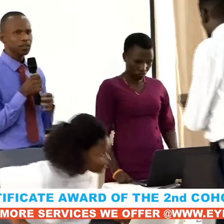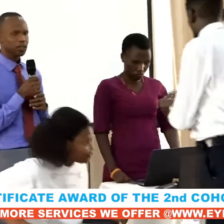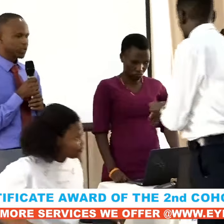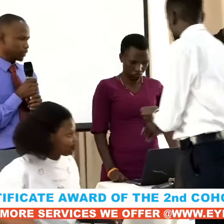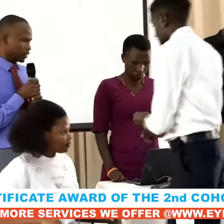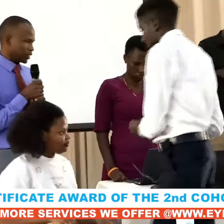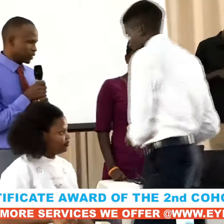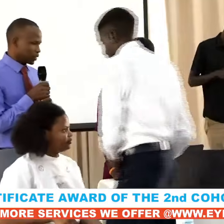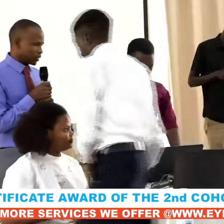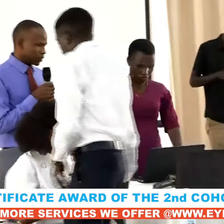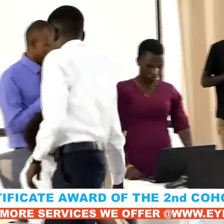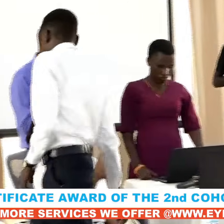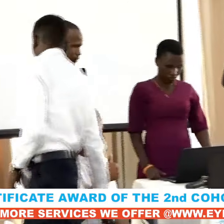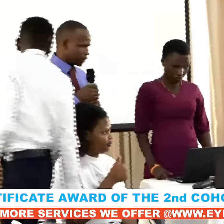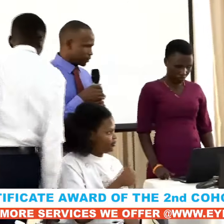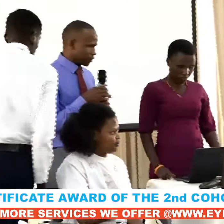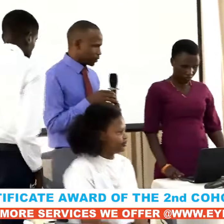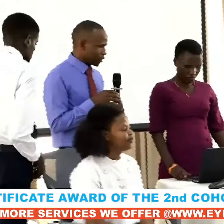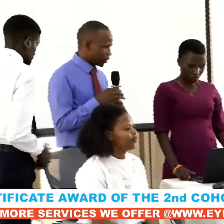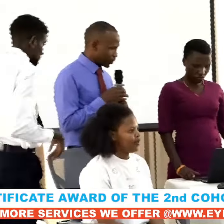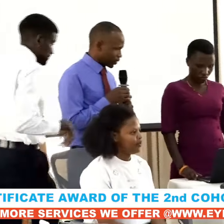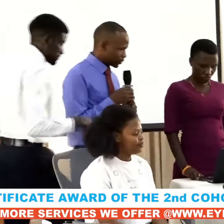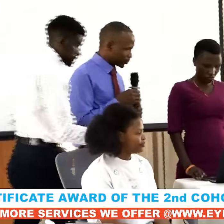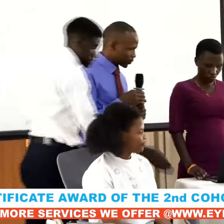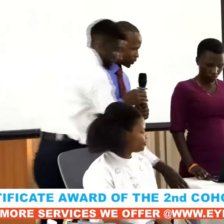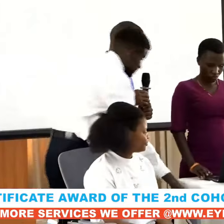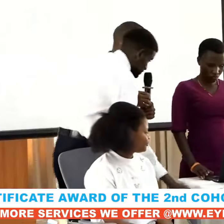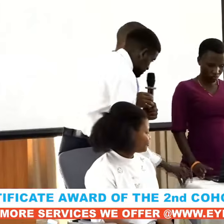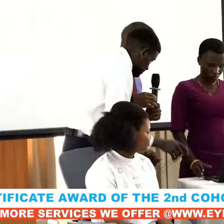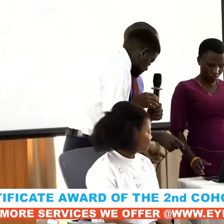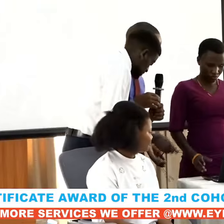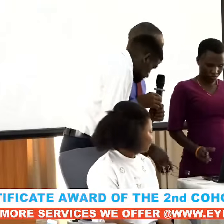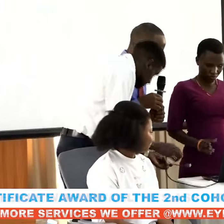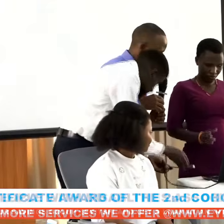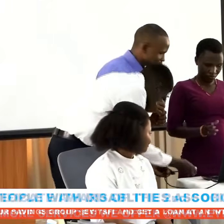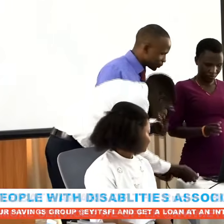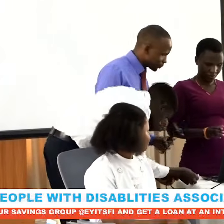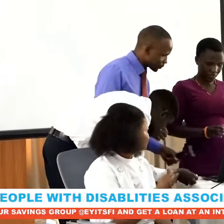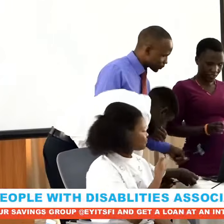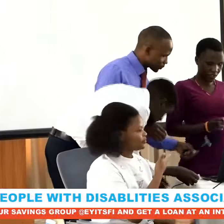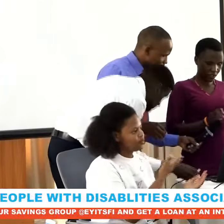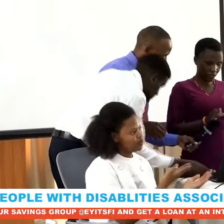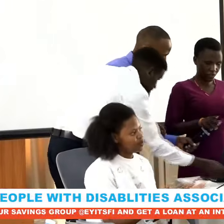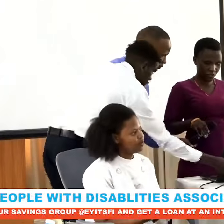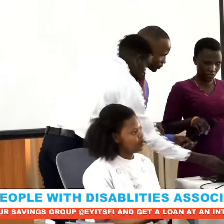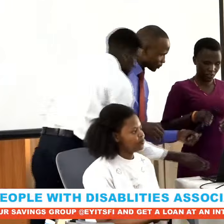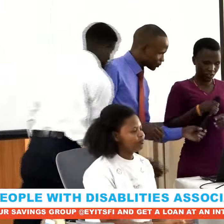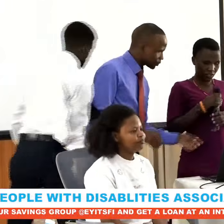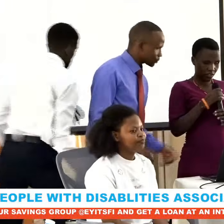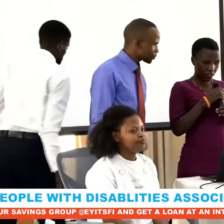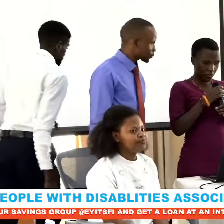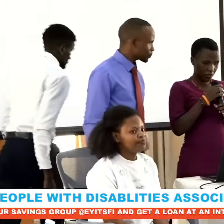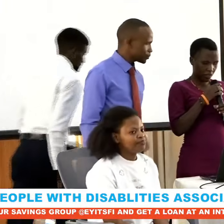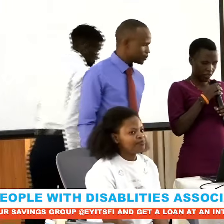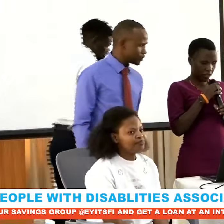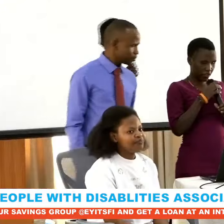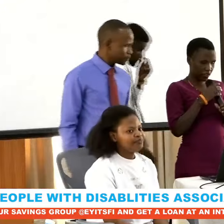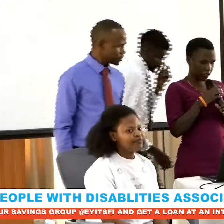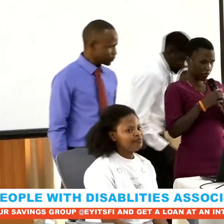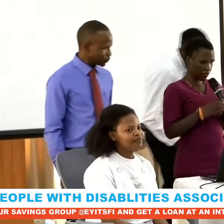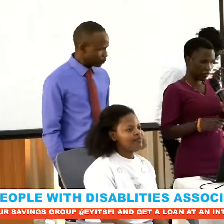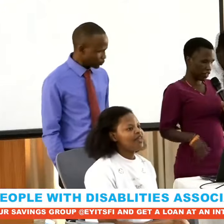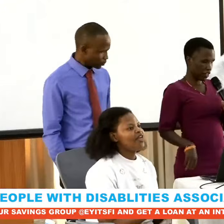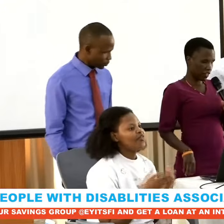us. Okay. So Goti, you are welcome. Thank